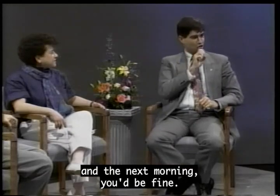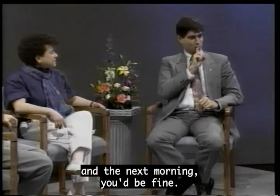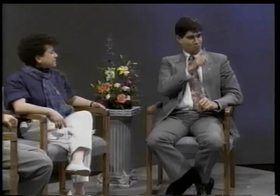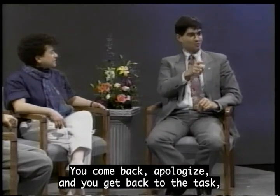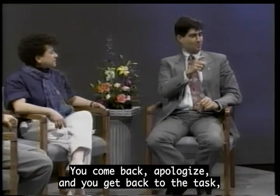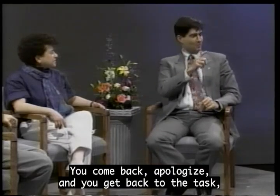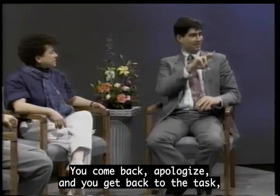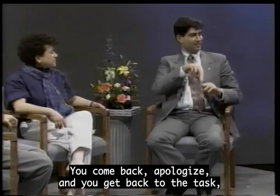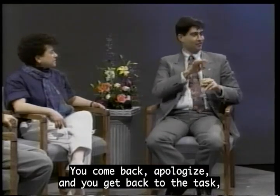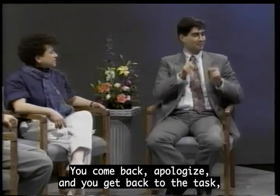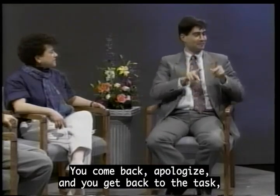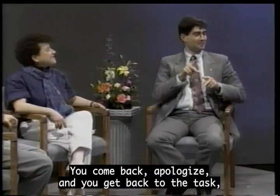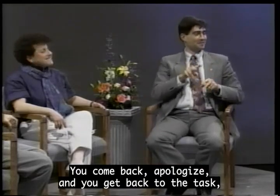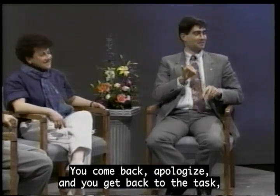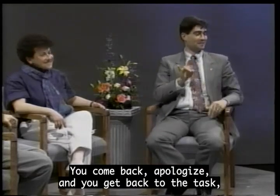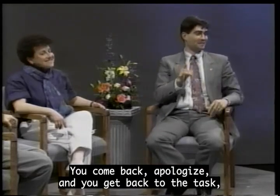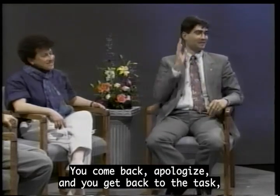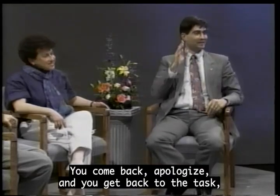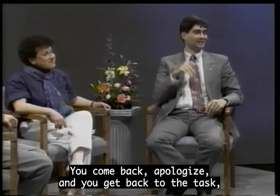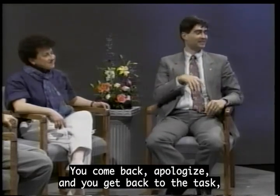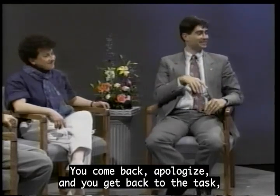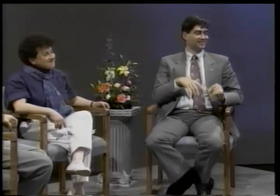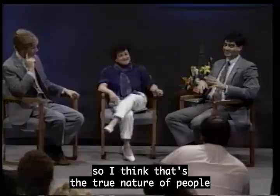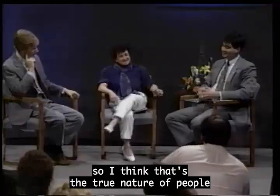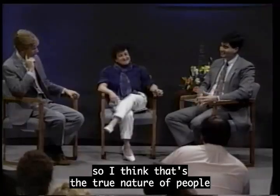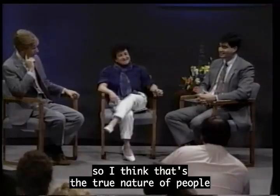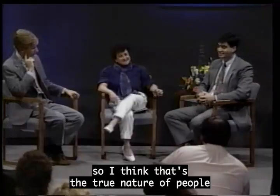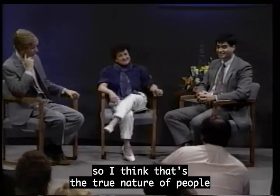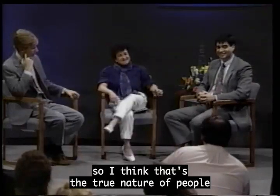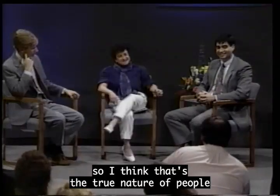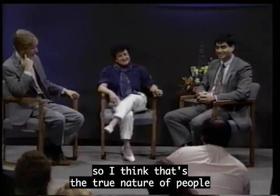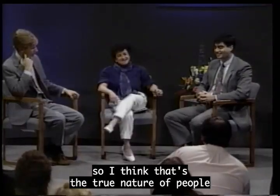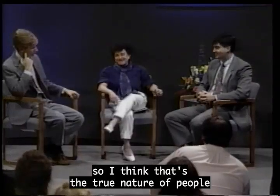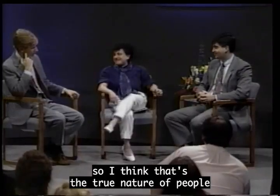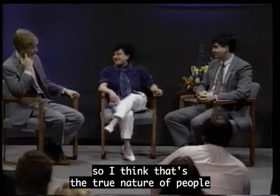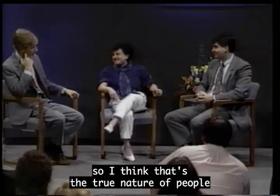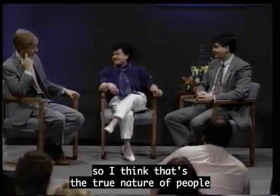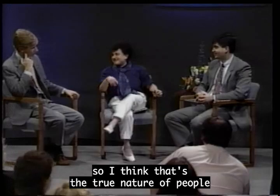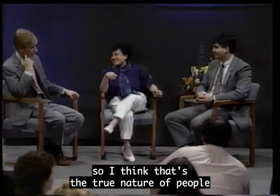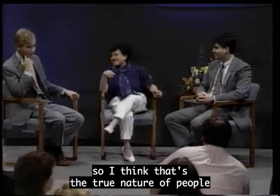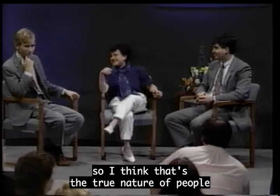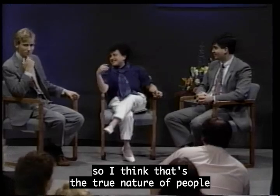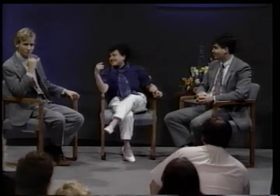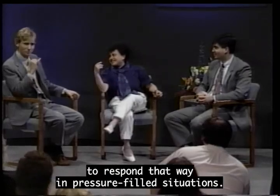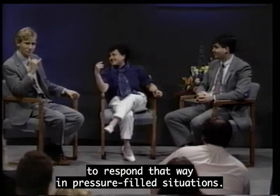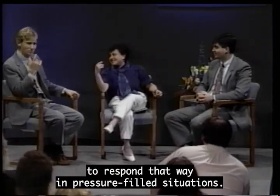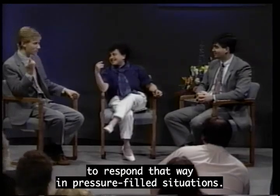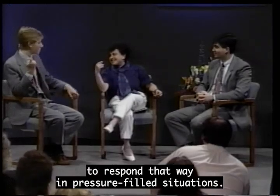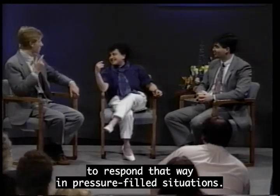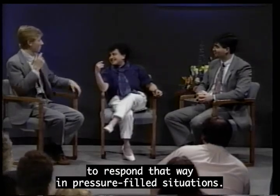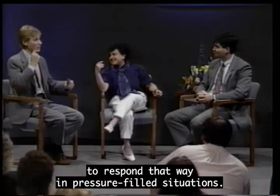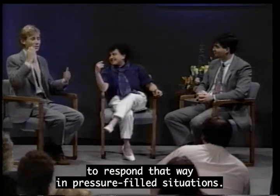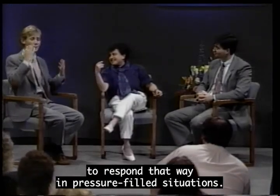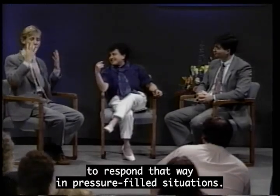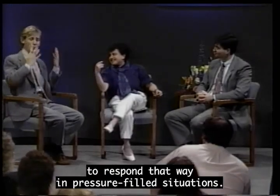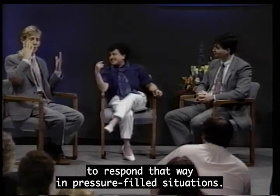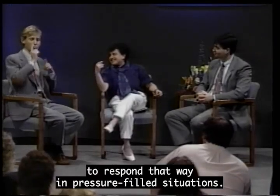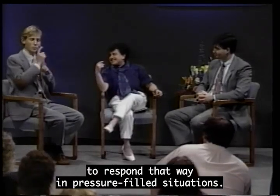So I think that's the true nature of people, to respond that way in mm-hmm. pressureful situations.